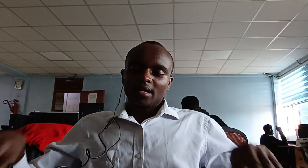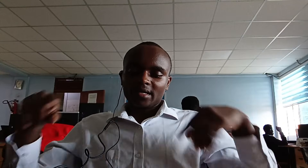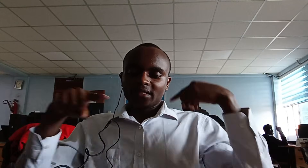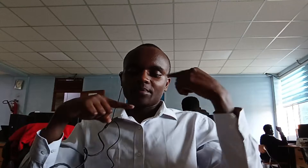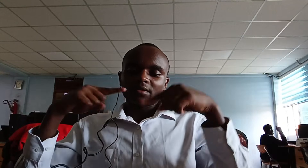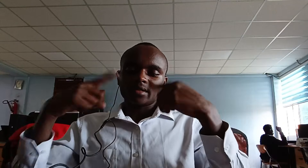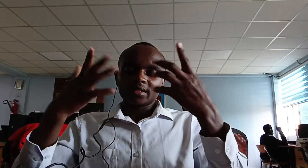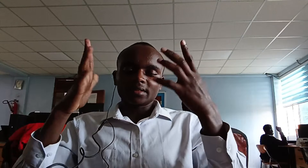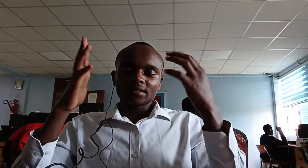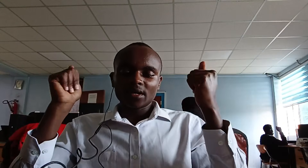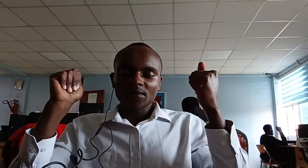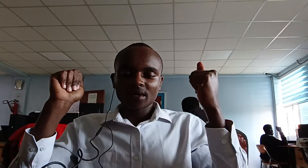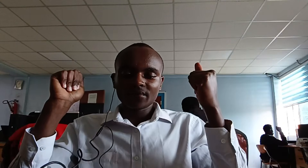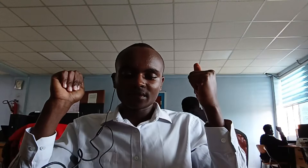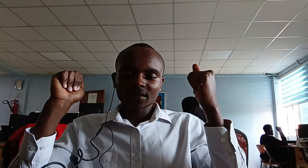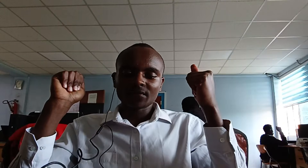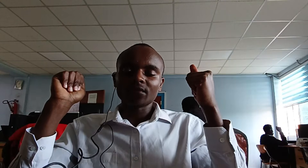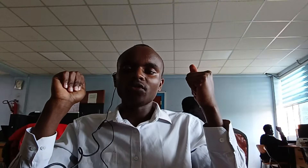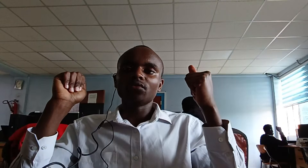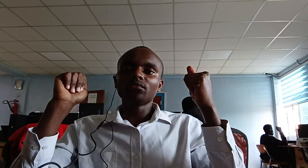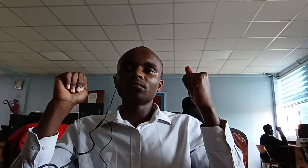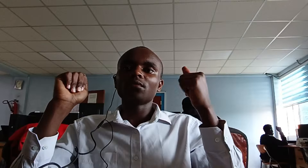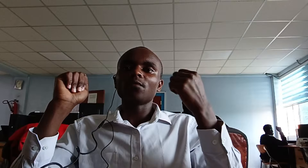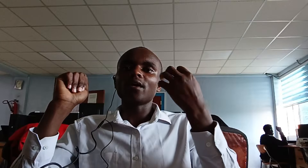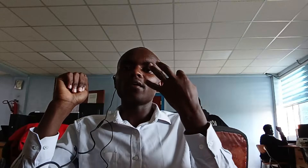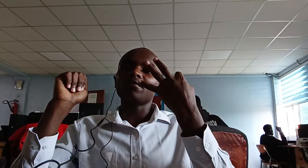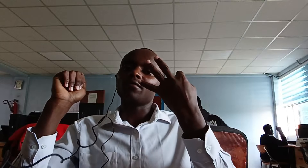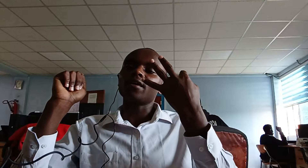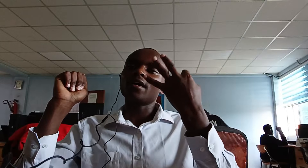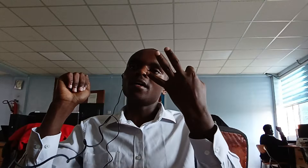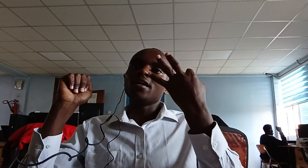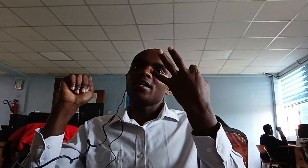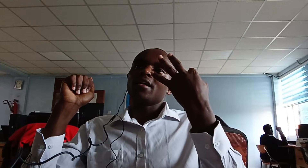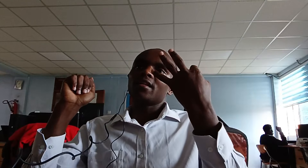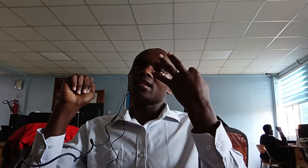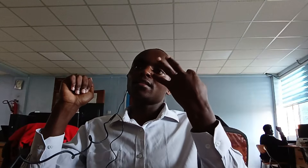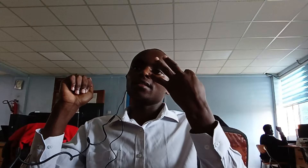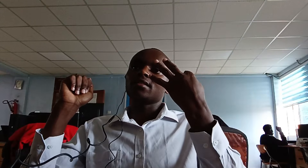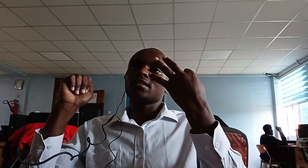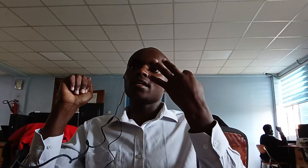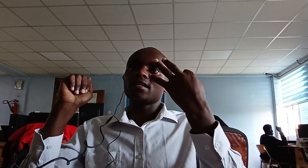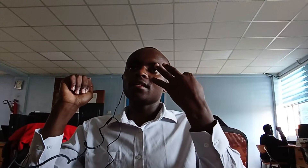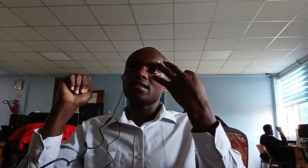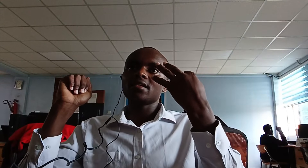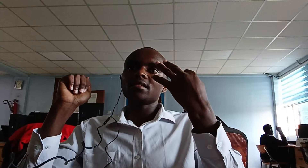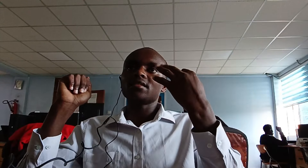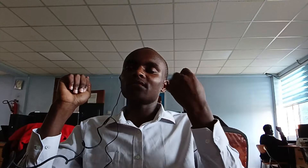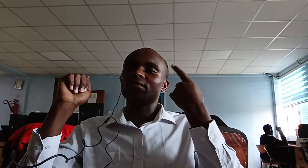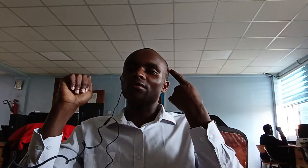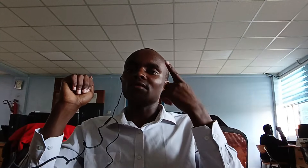Let's progress. We have the sign for new. We have three signs, three signs for